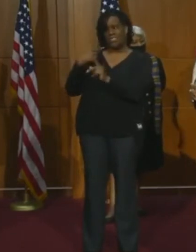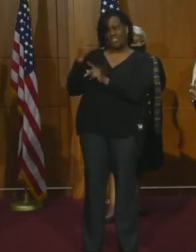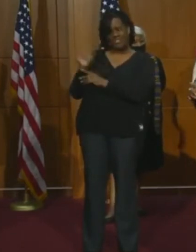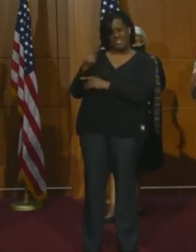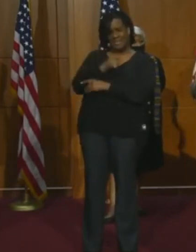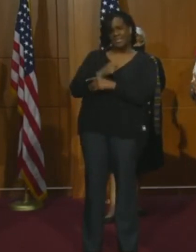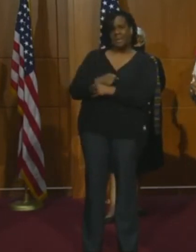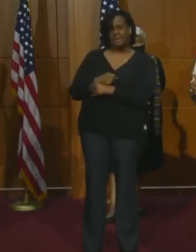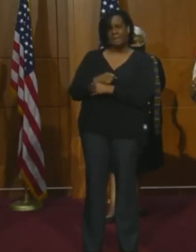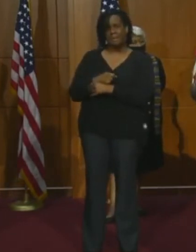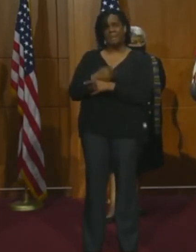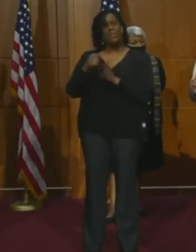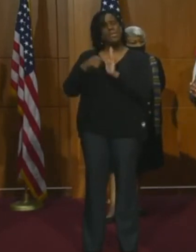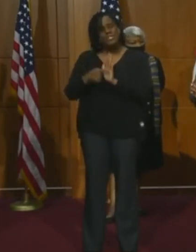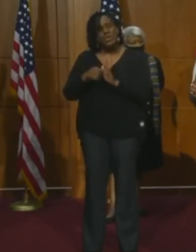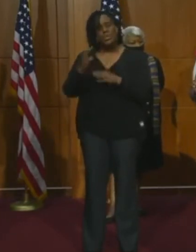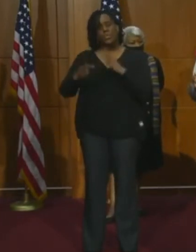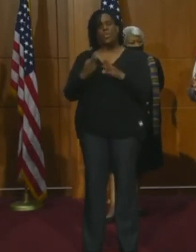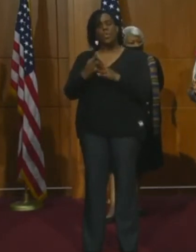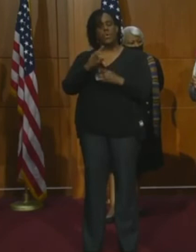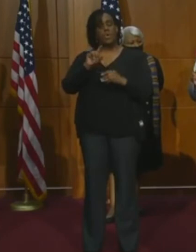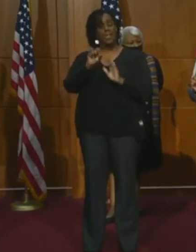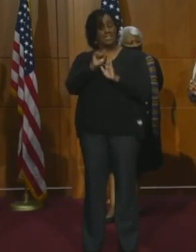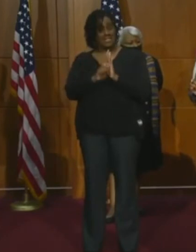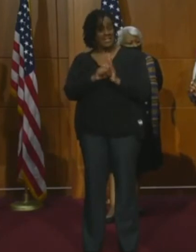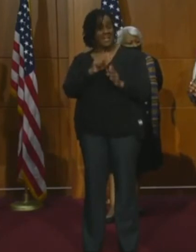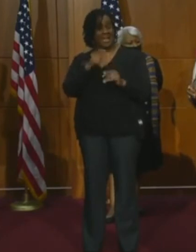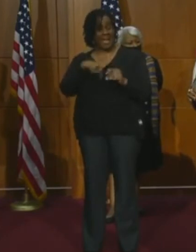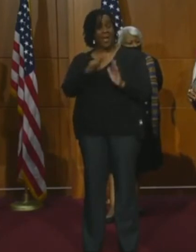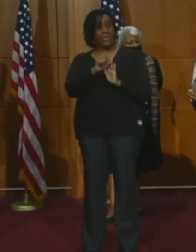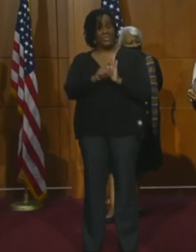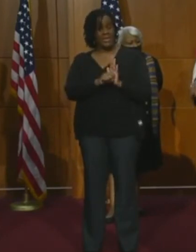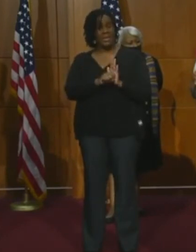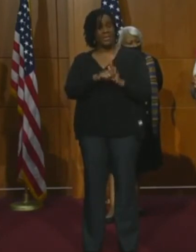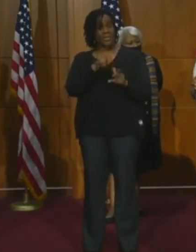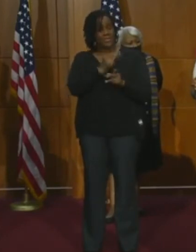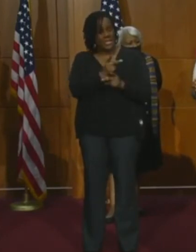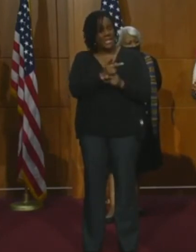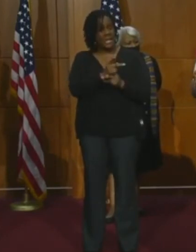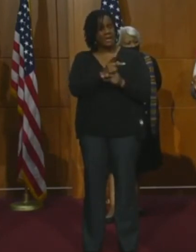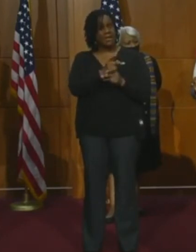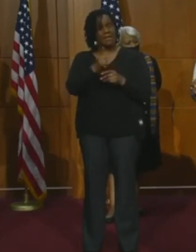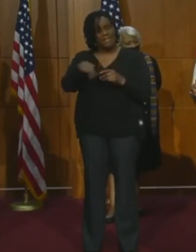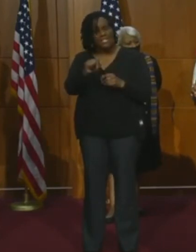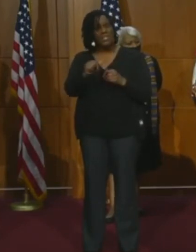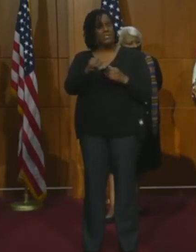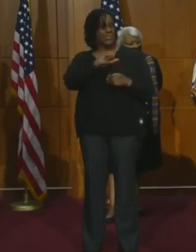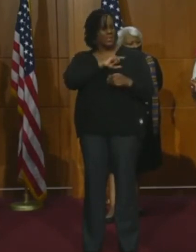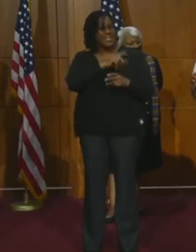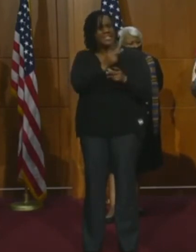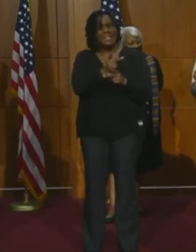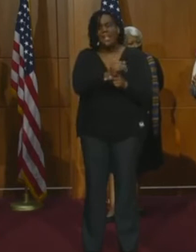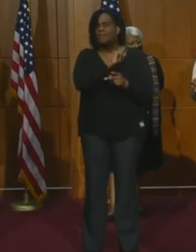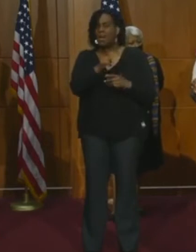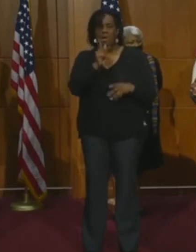state where our police take seriously the oath to protect and to serve. all people of all color, and that